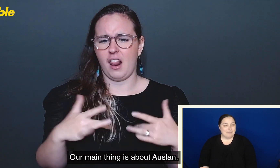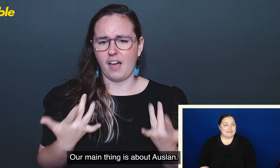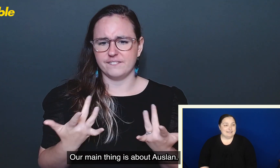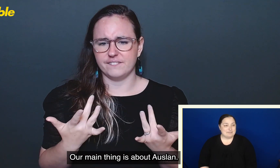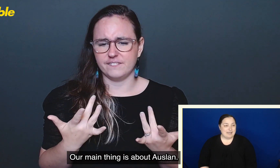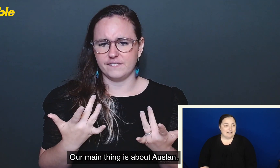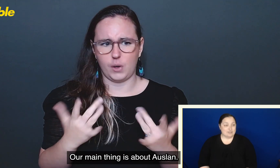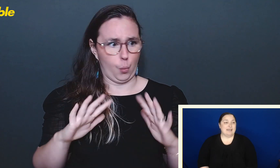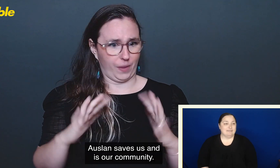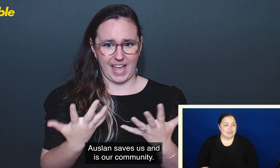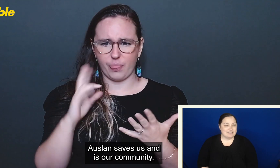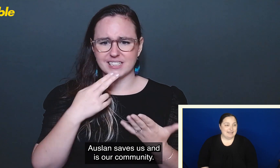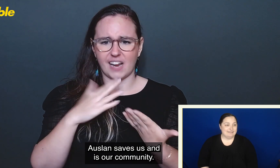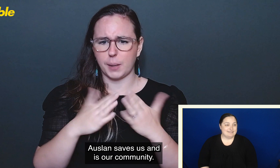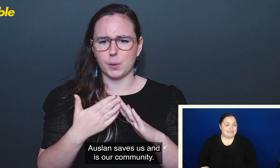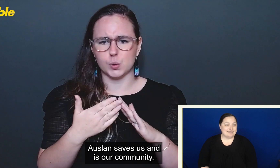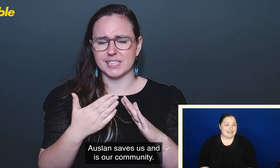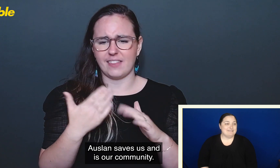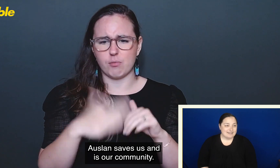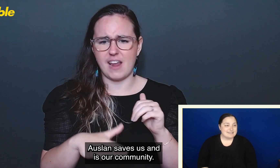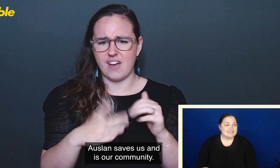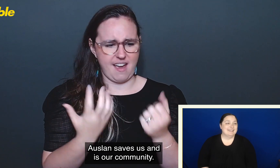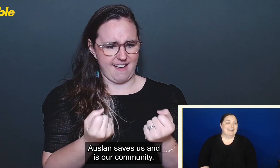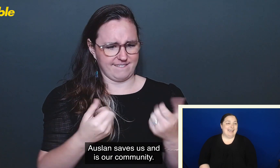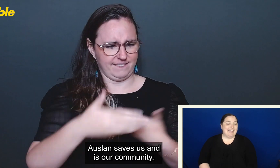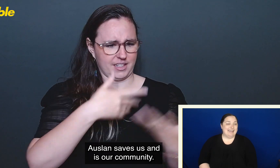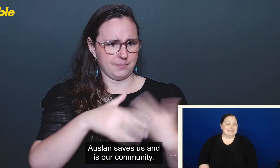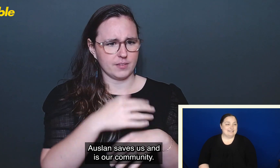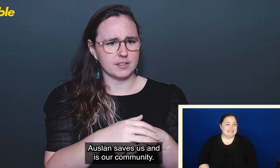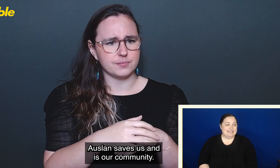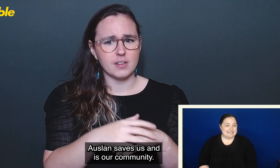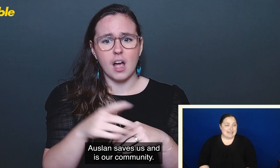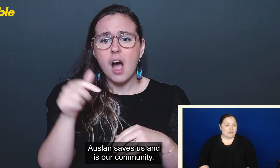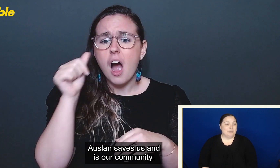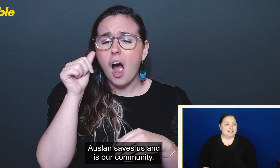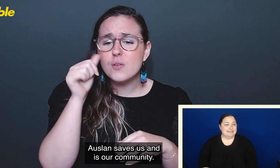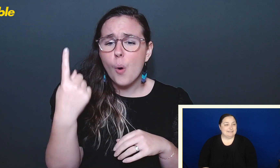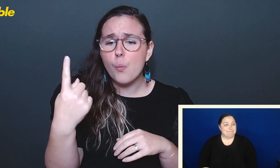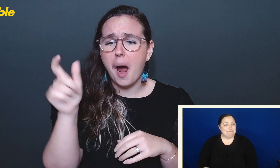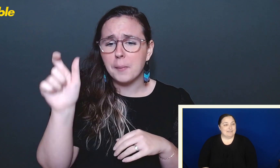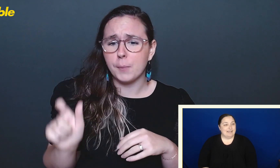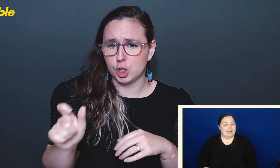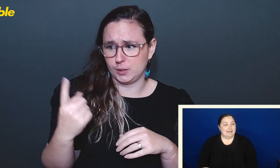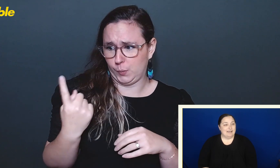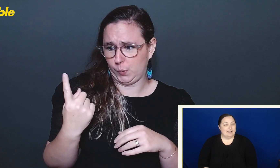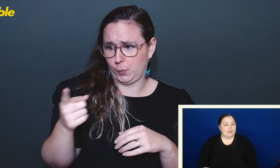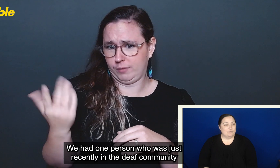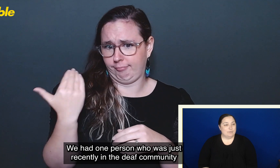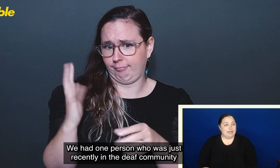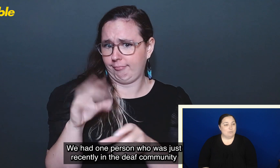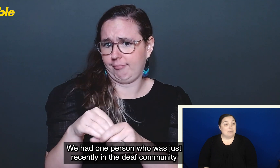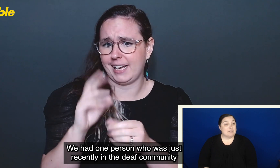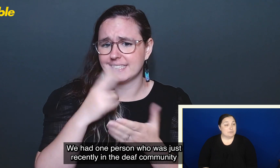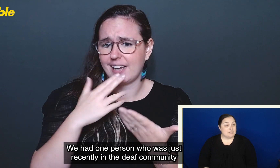Our main thing is about Auslan. Auslan saves us and is our community.